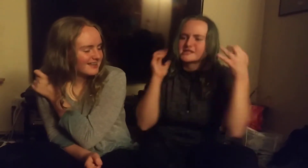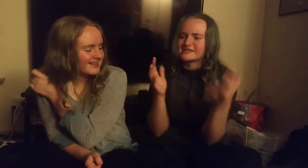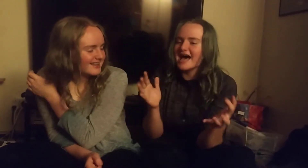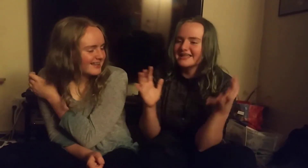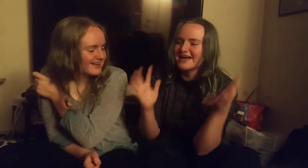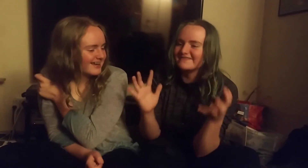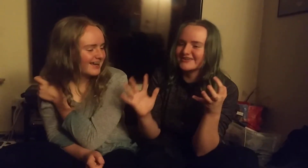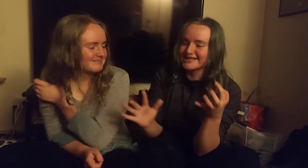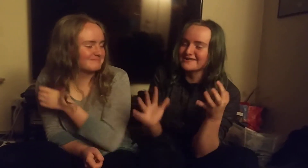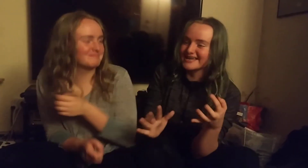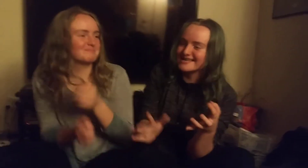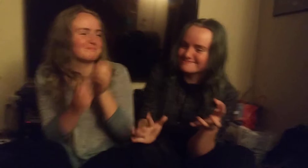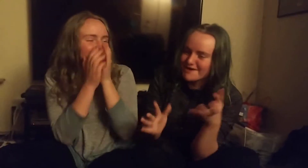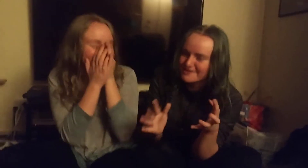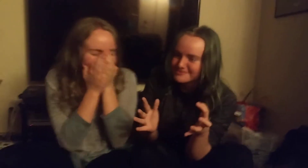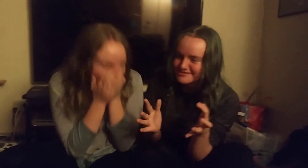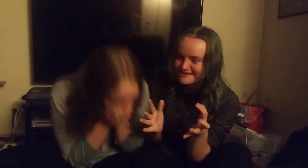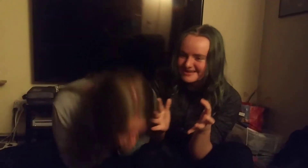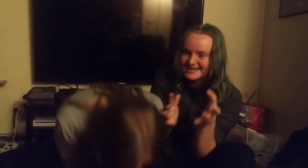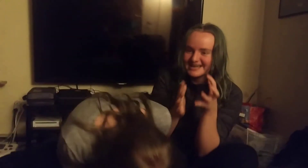that enough for 2 teaspoons?